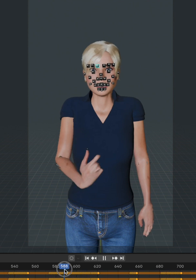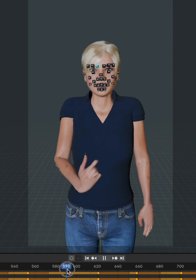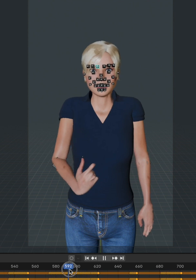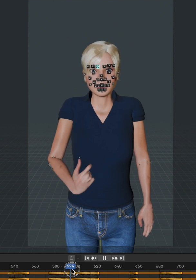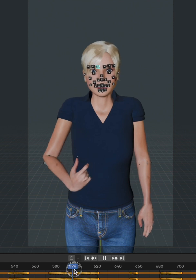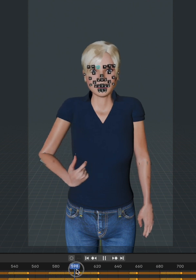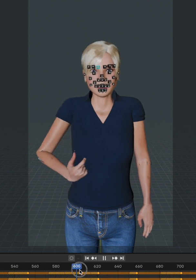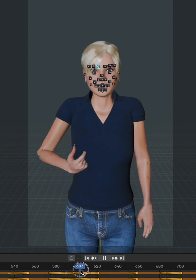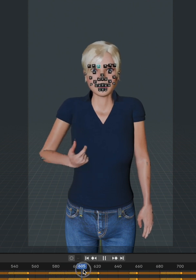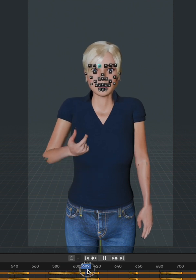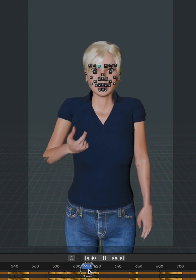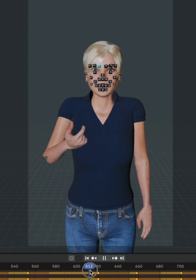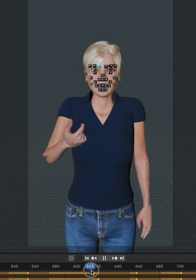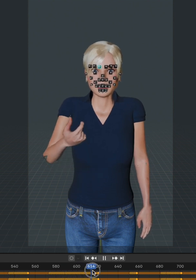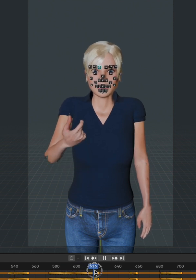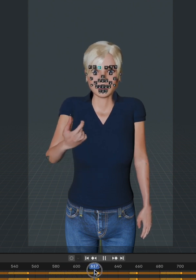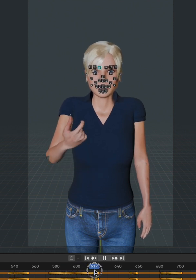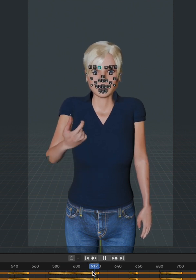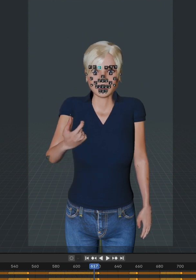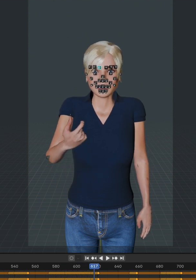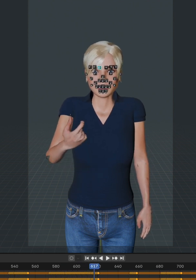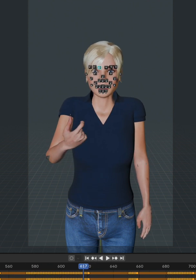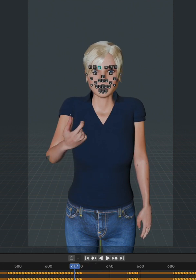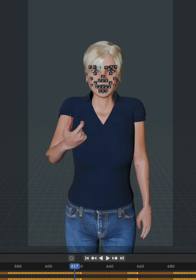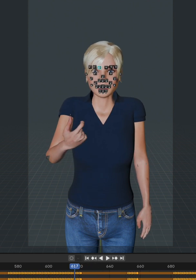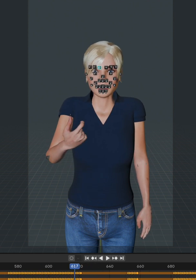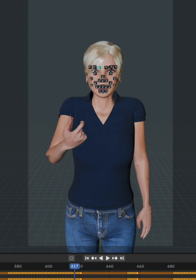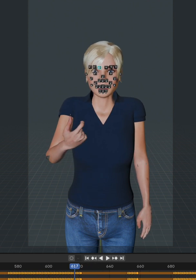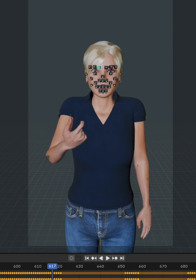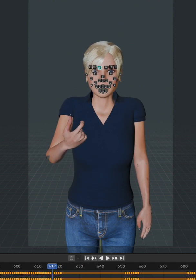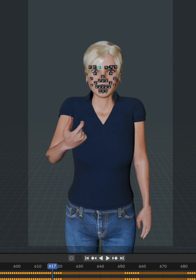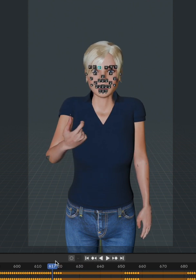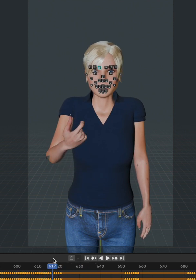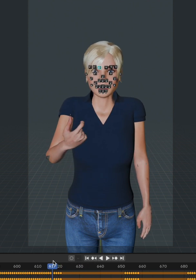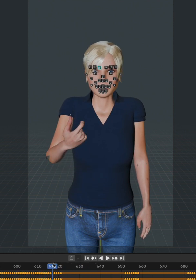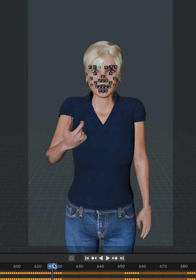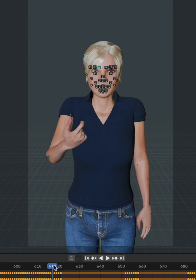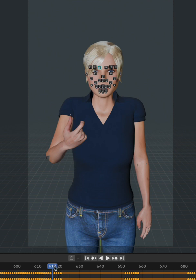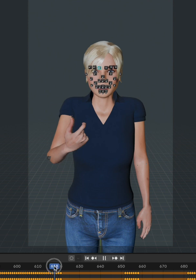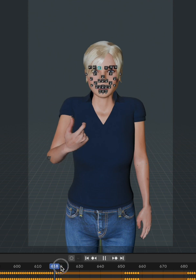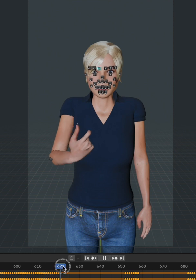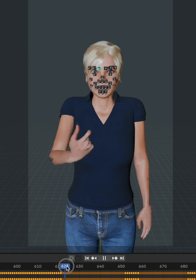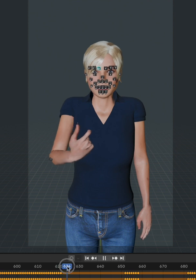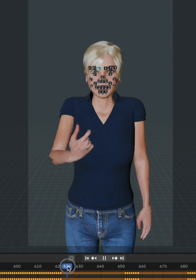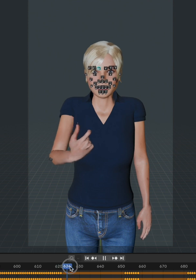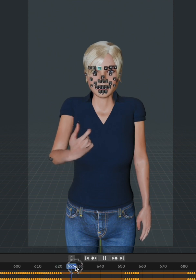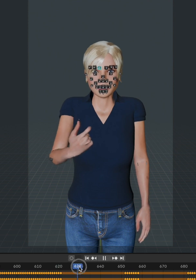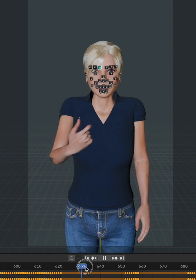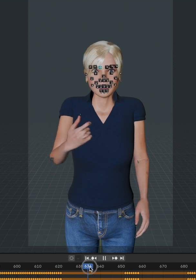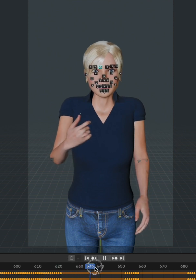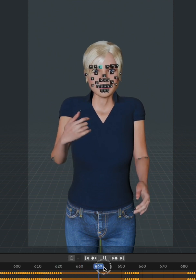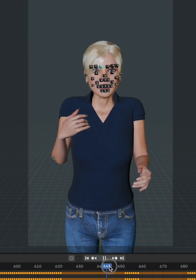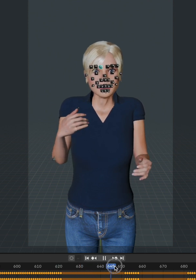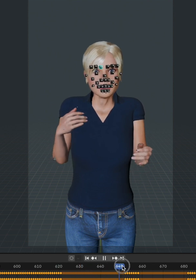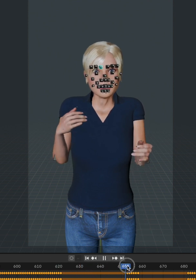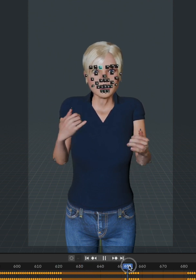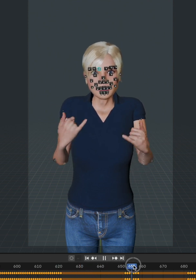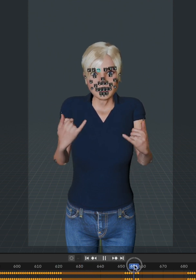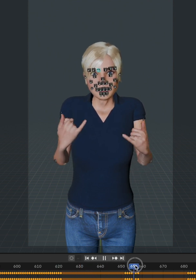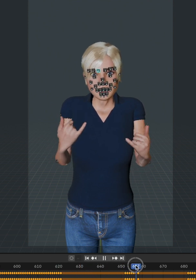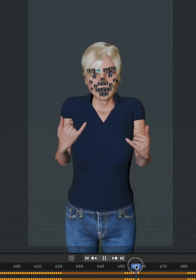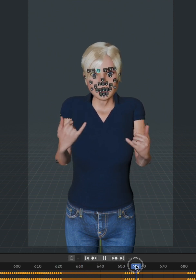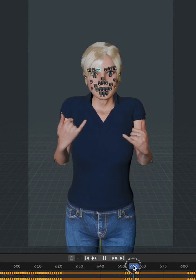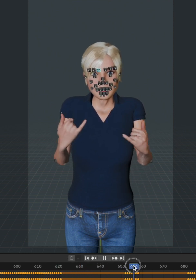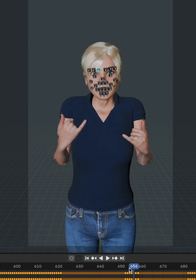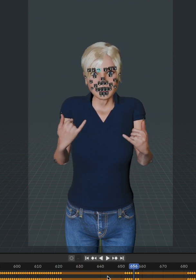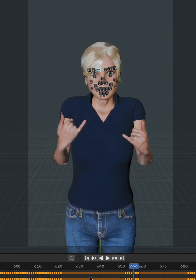is a dense set of keyframes because it is motion capture data. And every time we do the transition from one sign to the